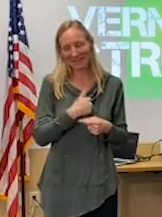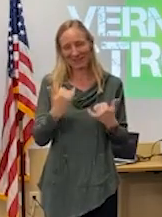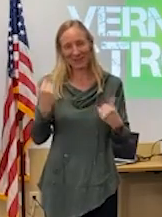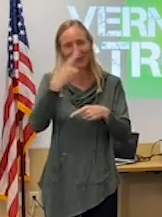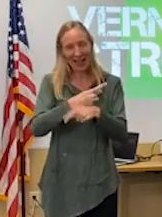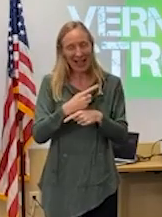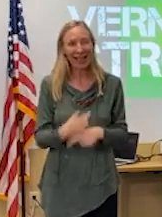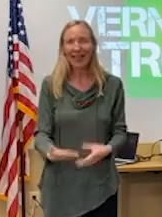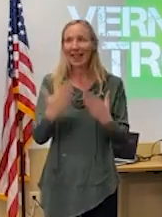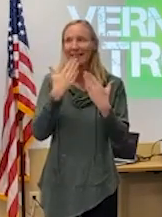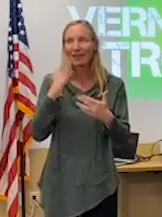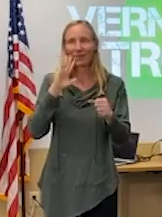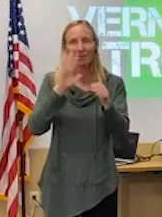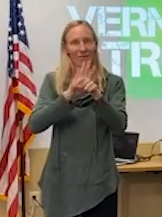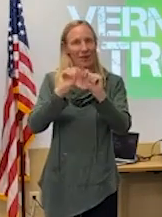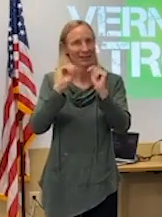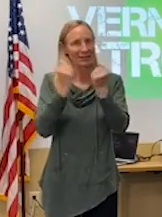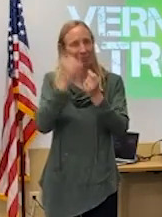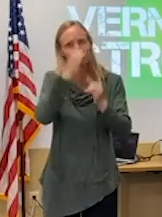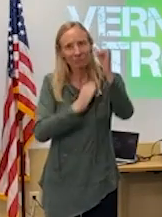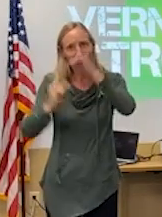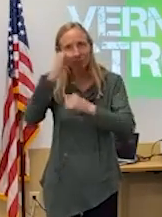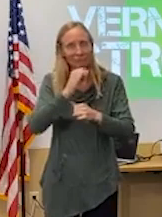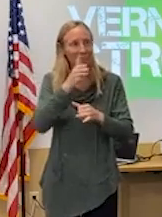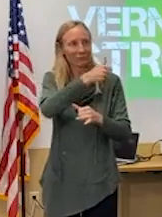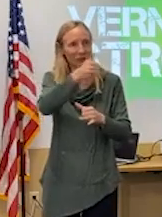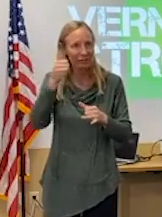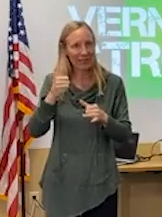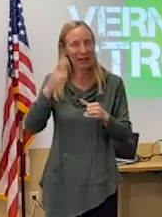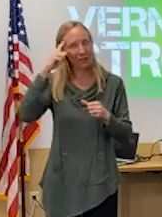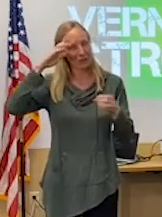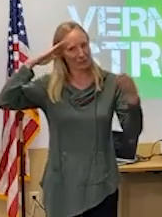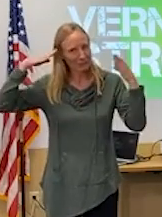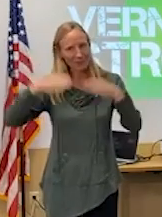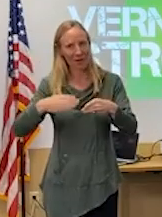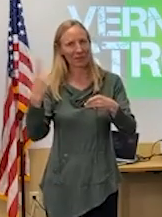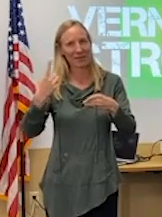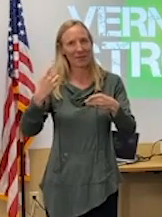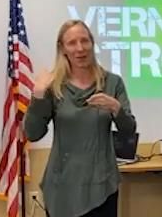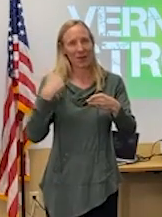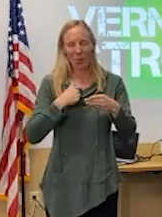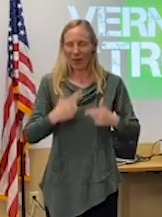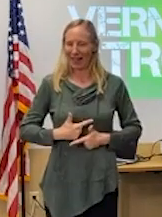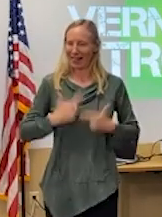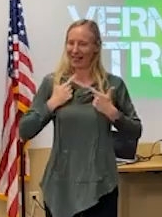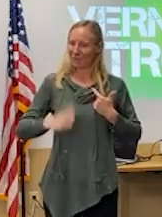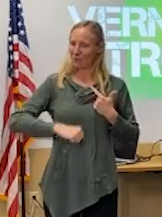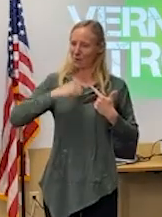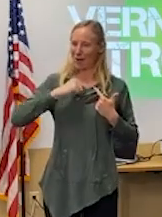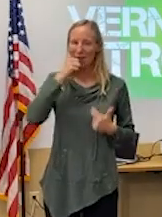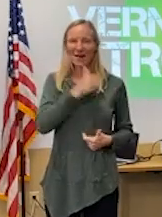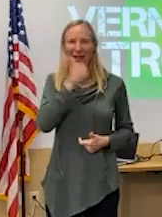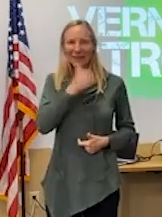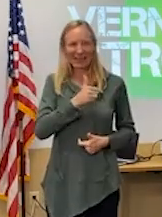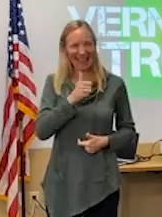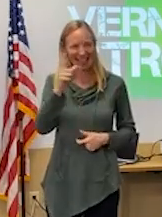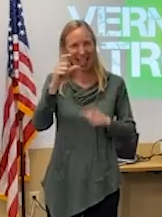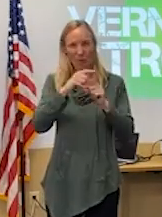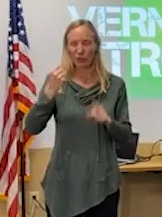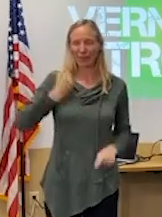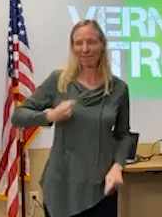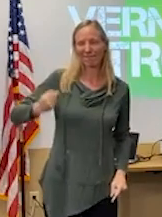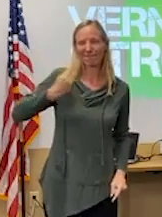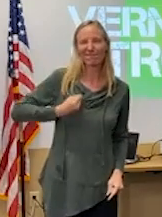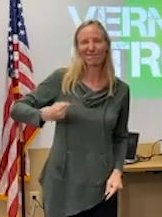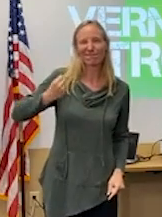you to the entire team for turning your head to something that we live proudly every day, which is the word tough. Tough